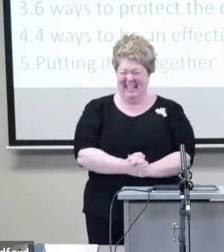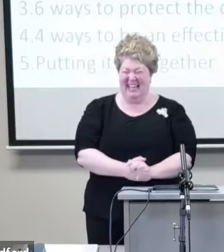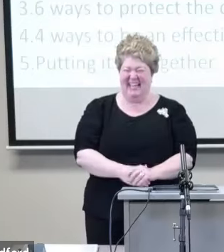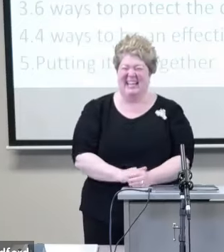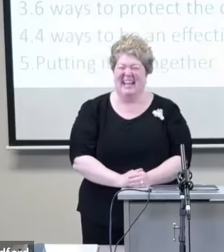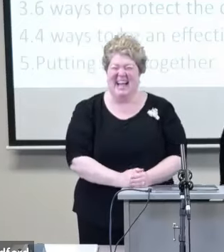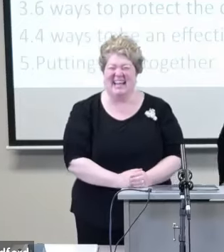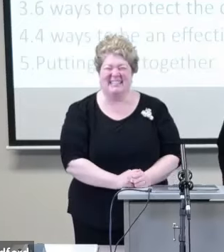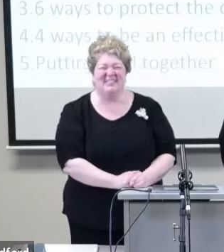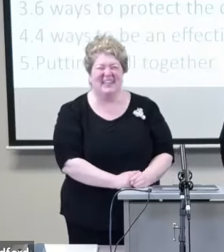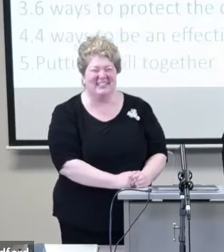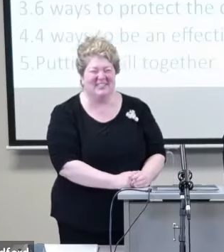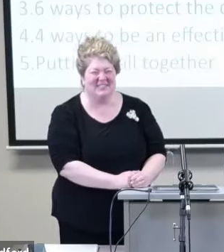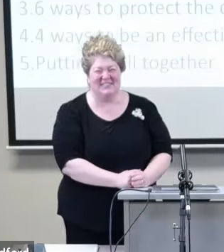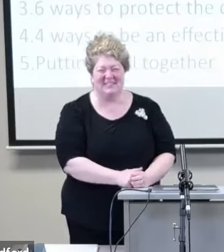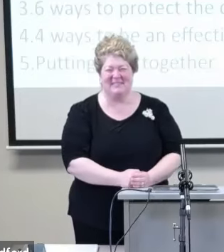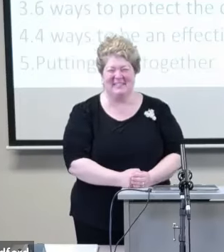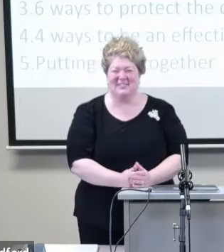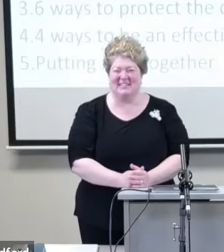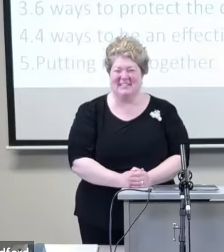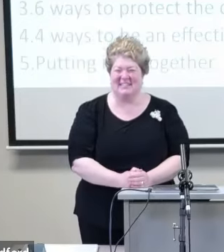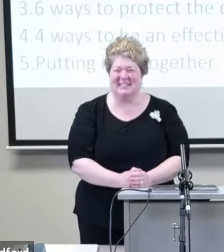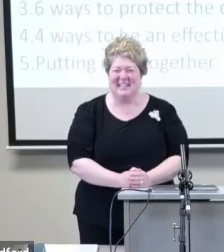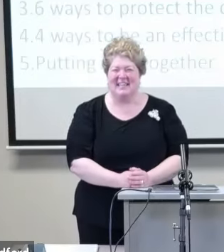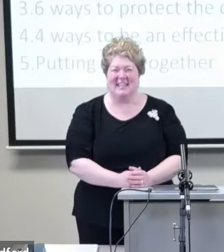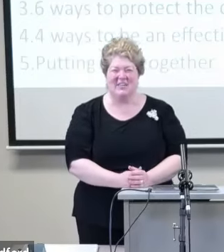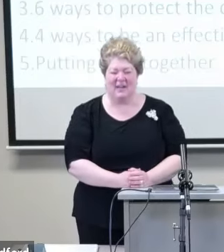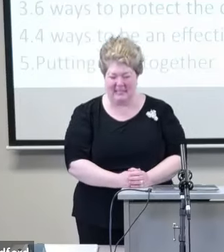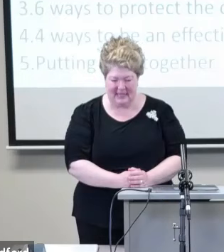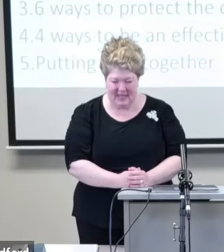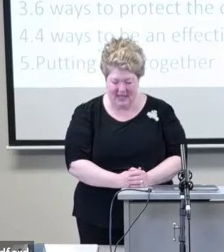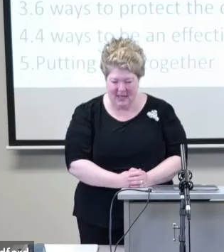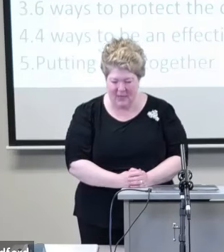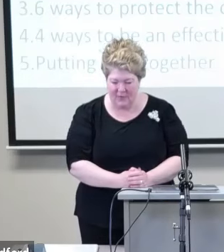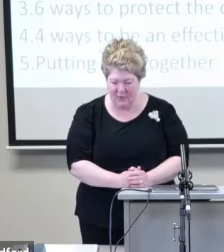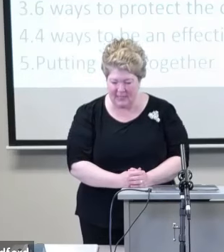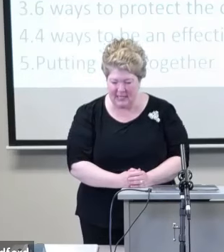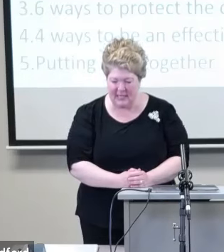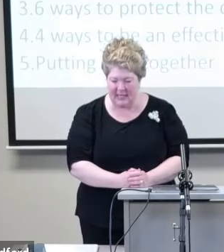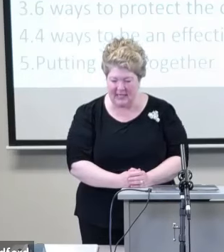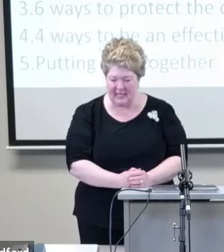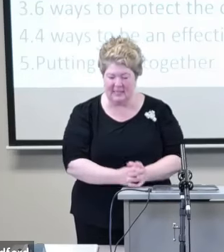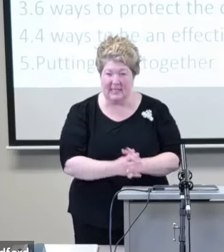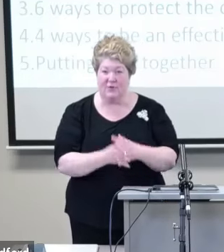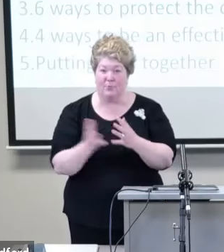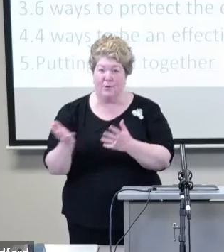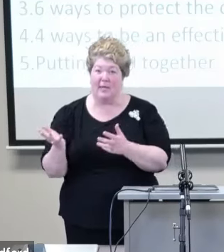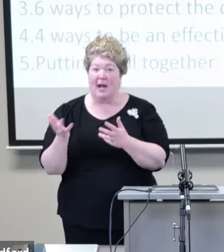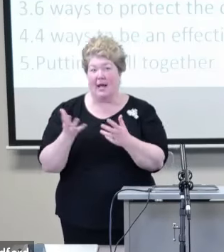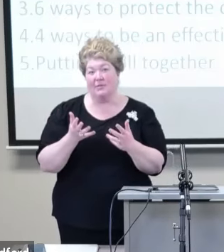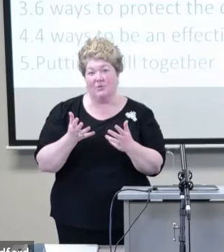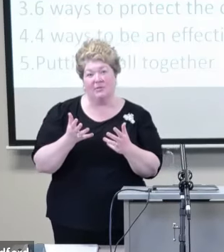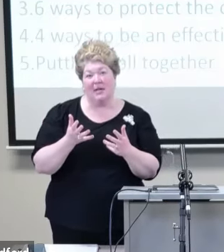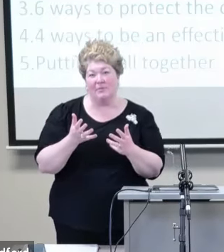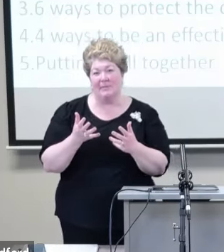as director of disability services thank you for asking that the first thing is if you're bringing